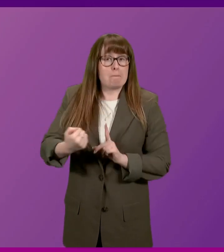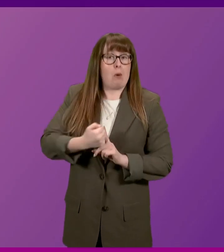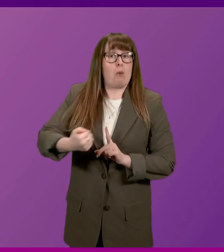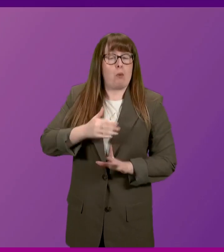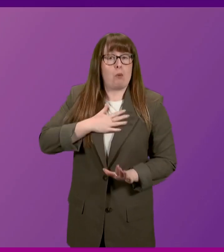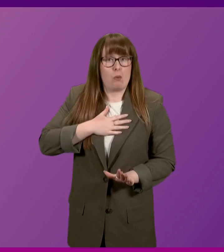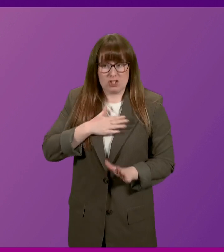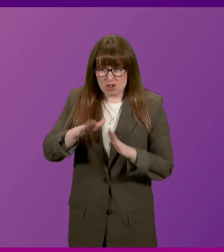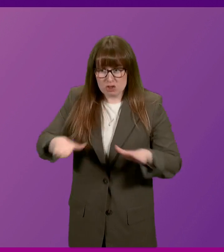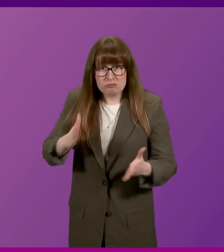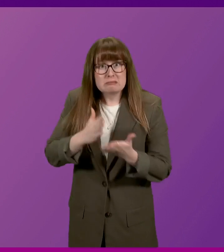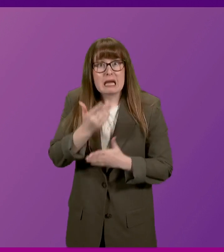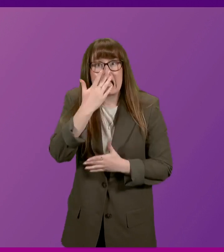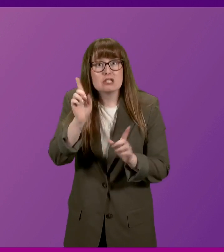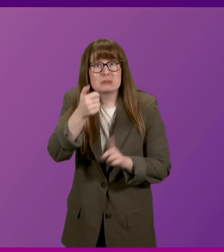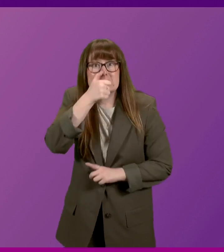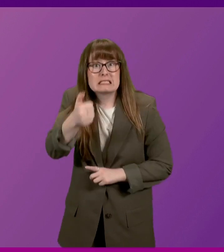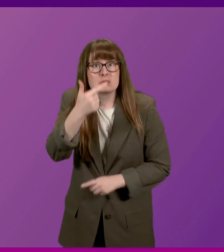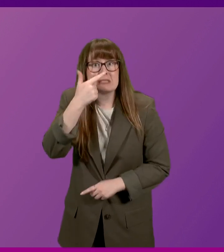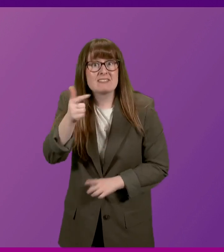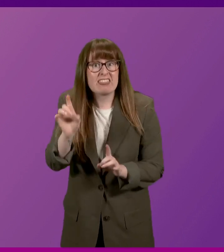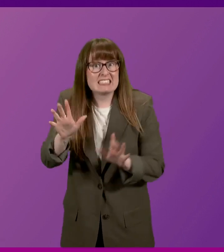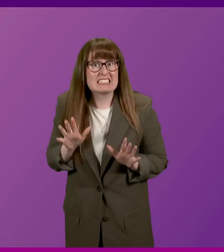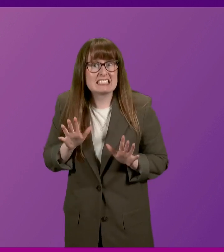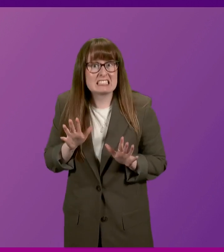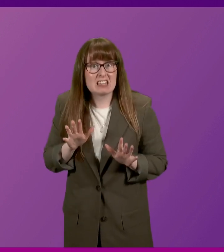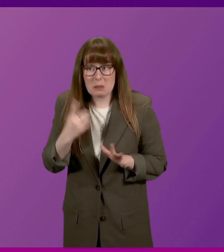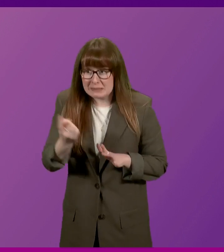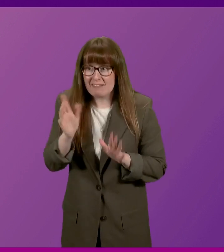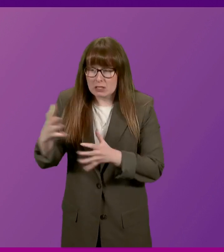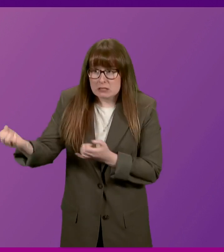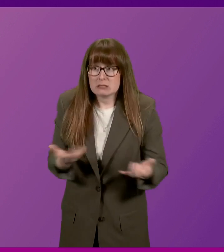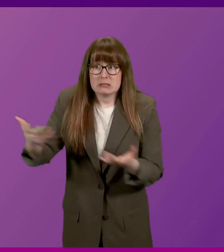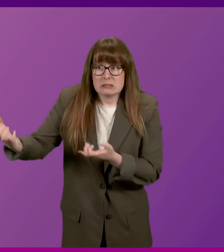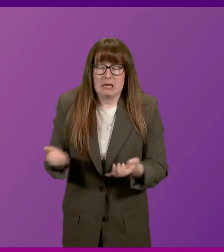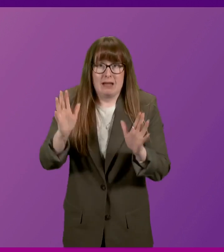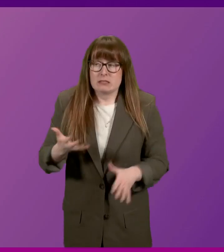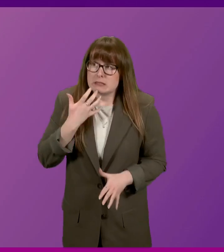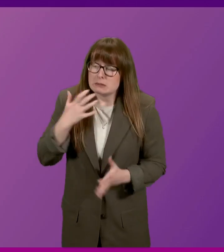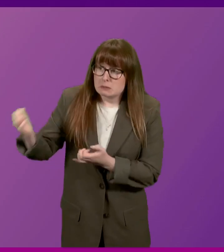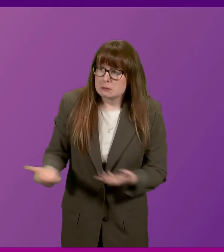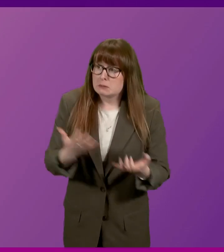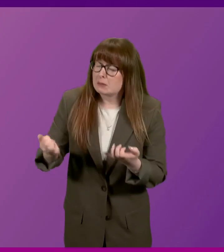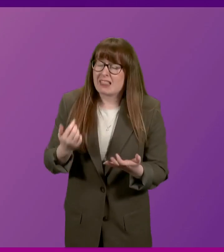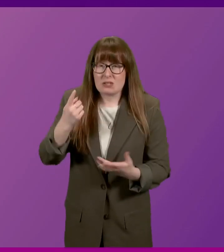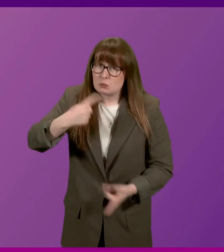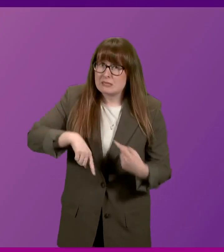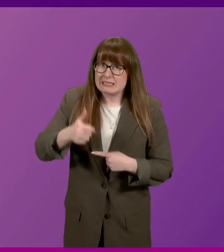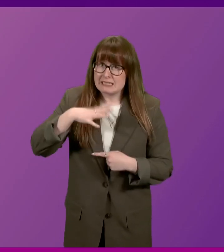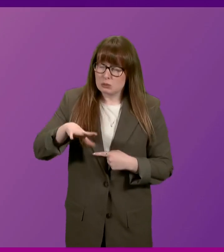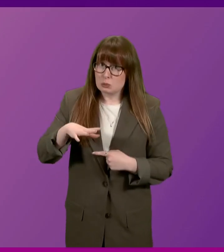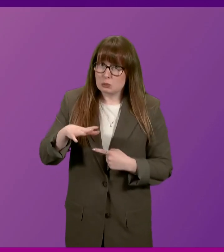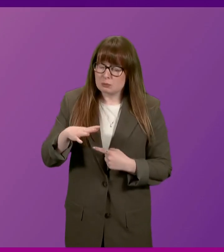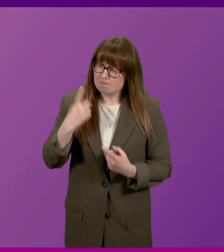as young as 6 or 7 having to do that, and I think that's something we really do need to reflect on as a